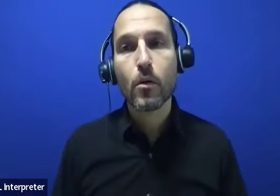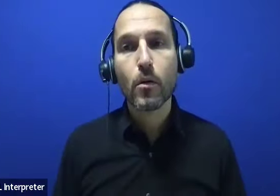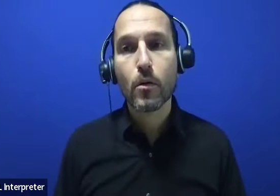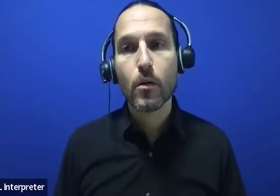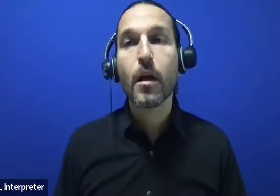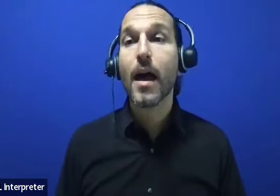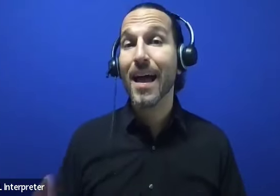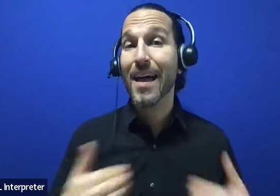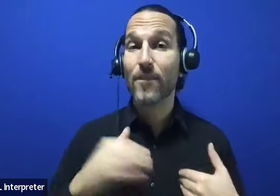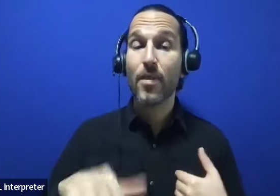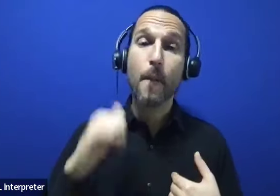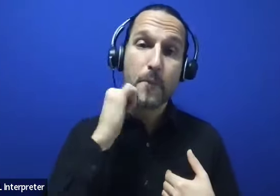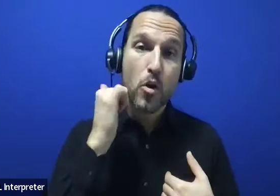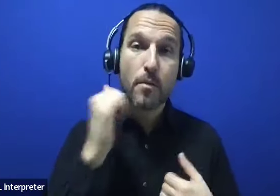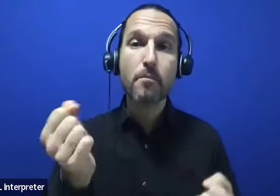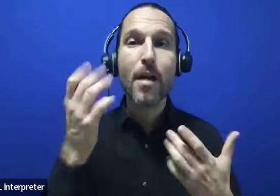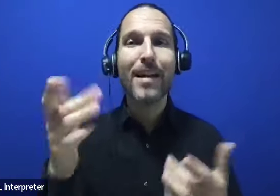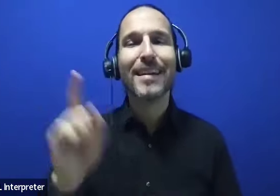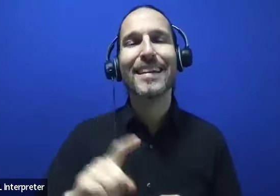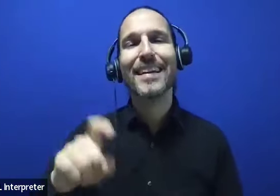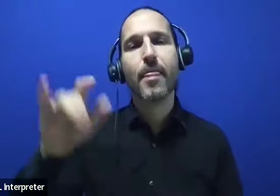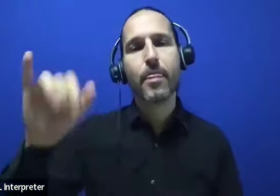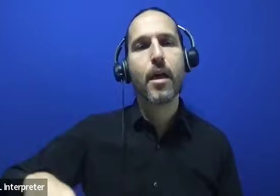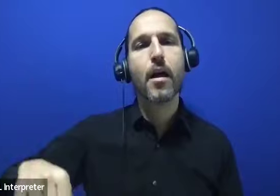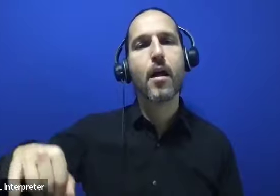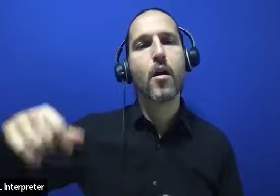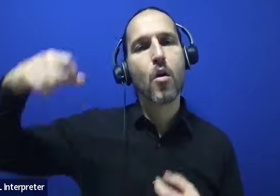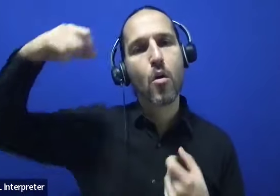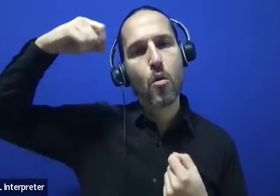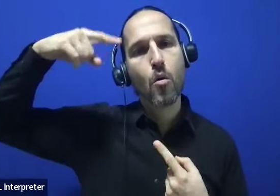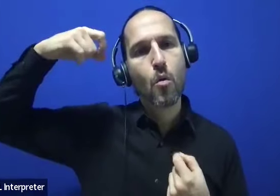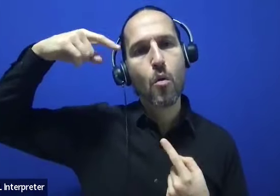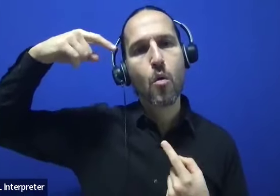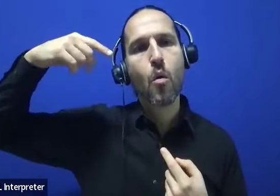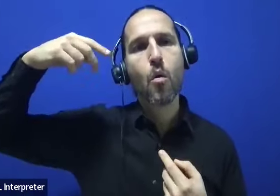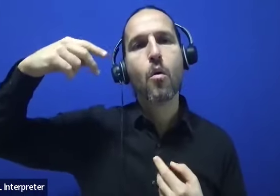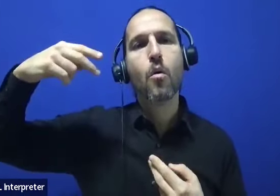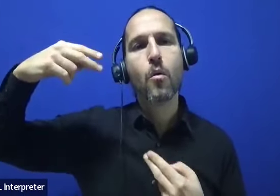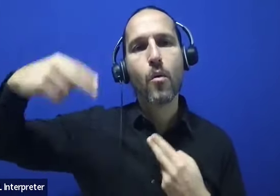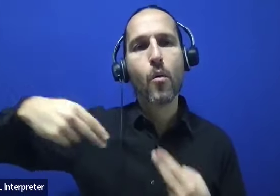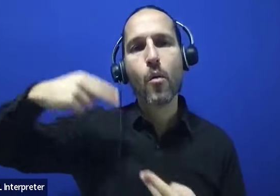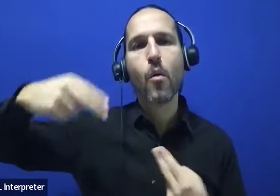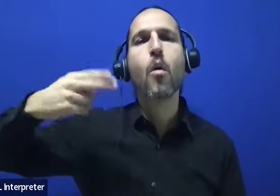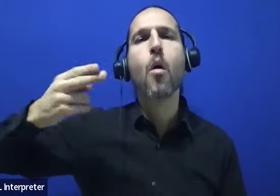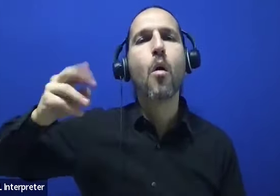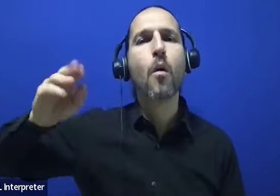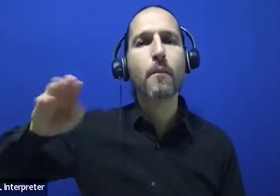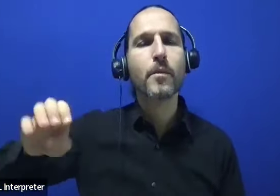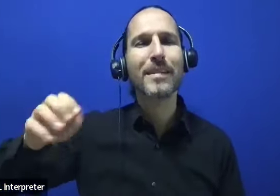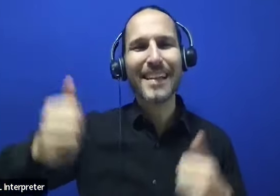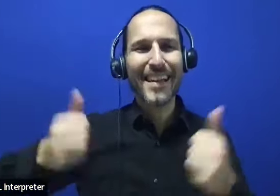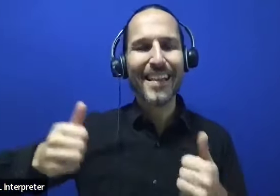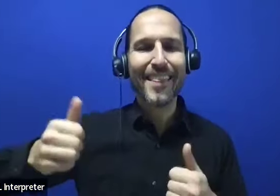To go through puberty, many of the kids will need hormone replacement therapy. That is either, through testosterone or